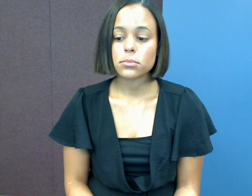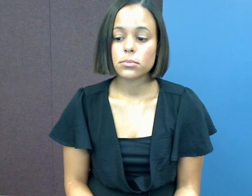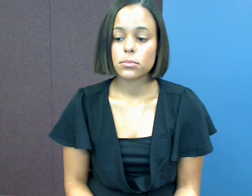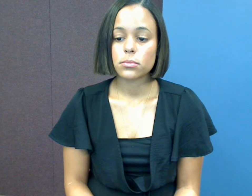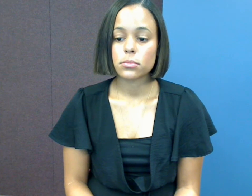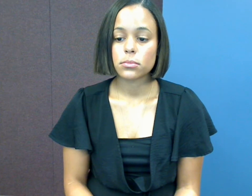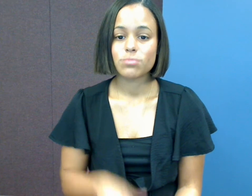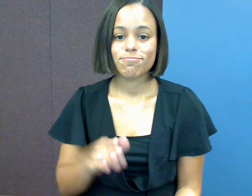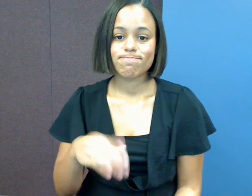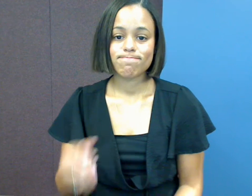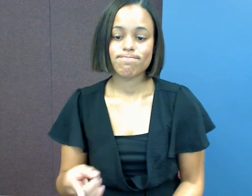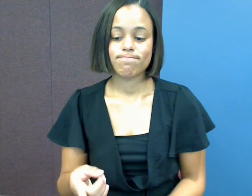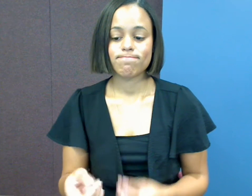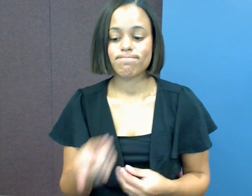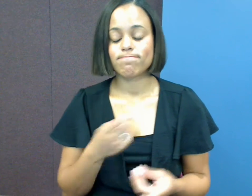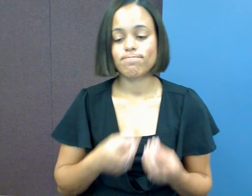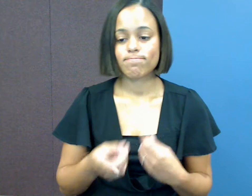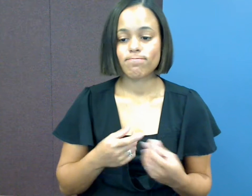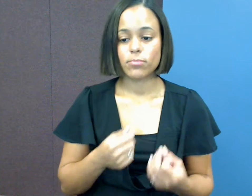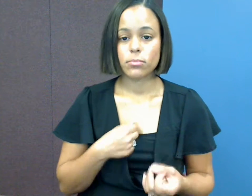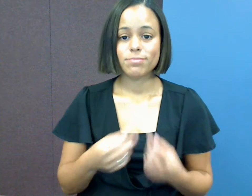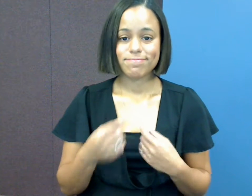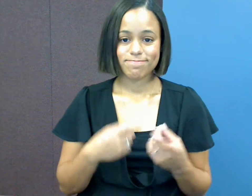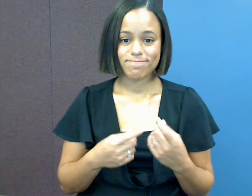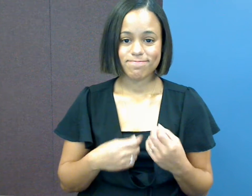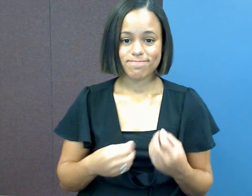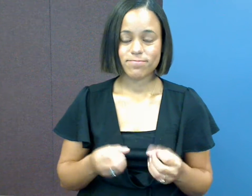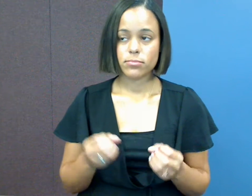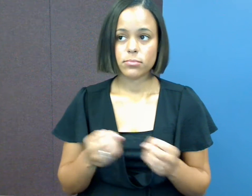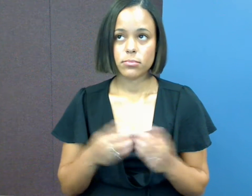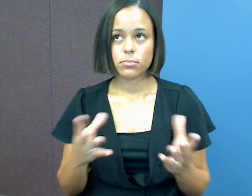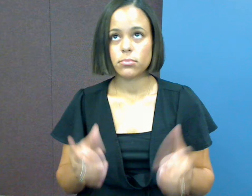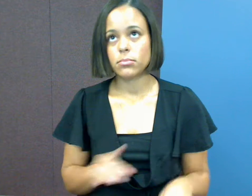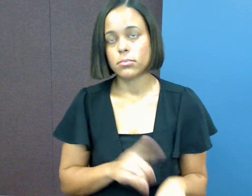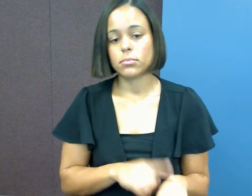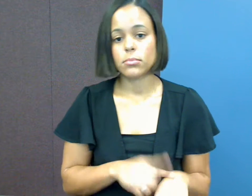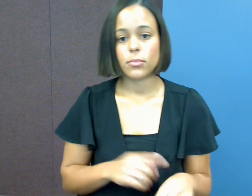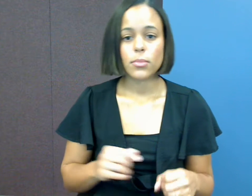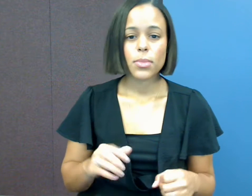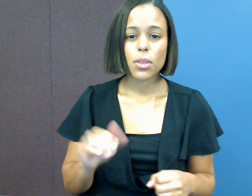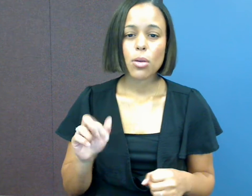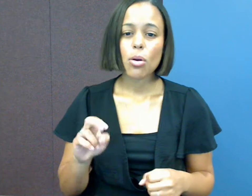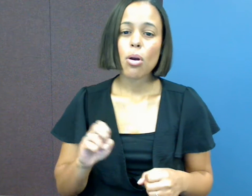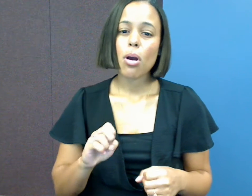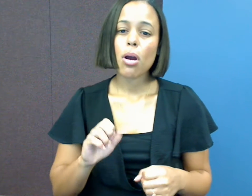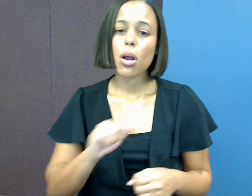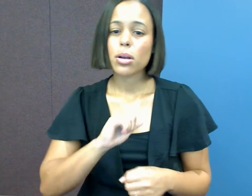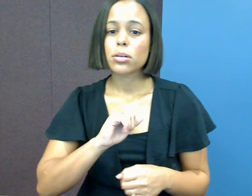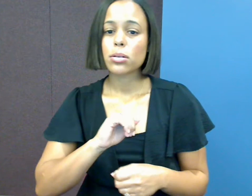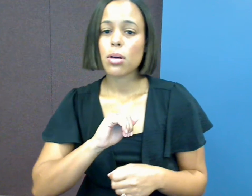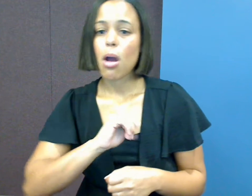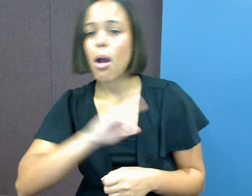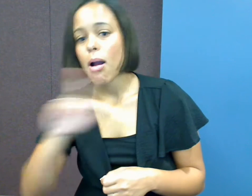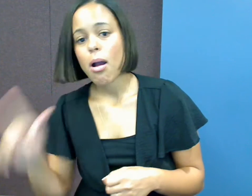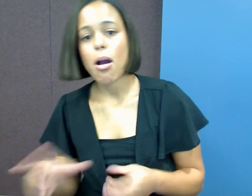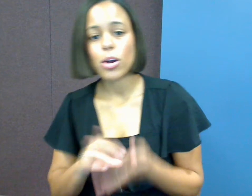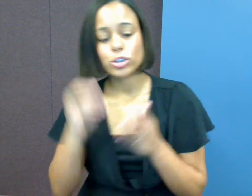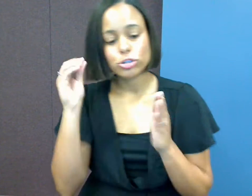Next question that I get asked a lot, that we get asked a lot, is, are all student records protected by FERPA? What I